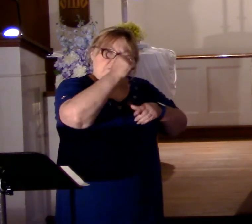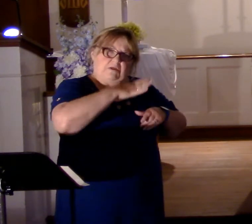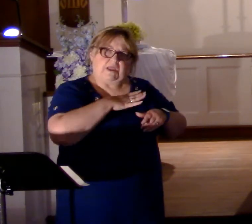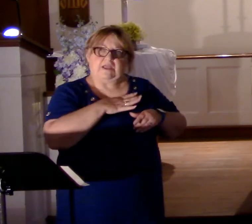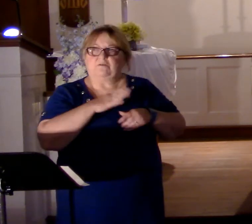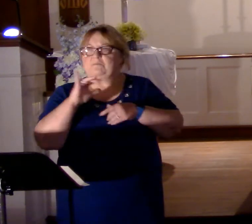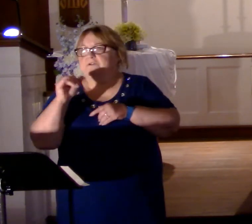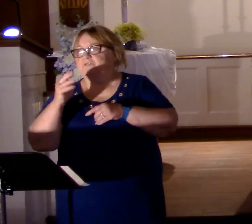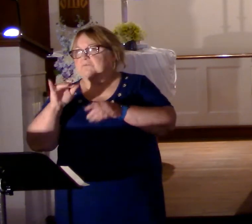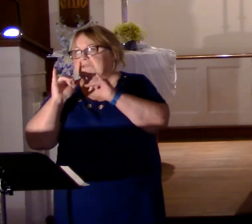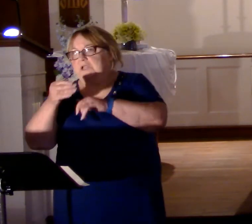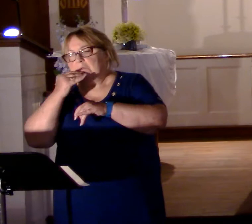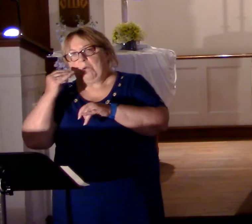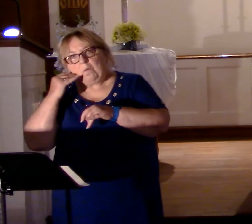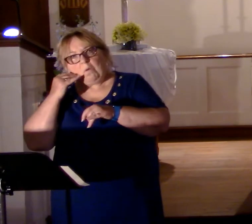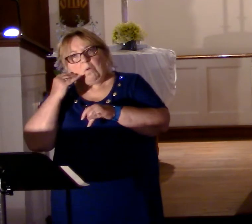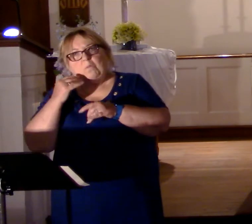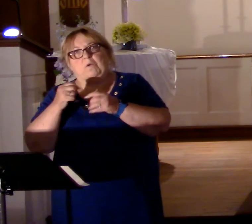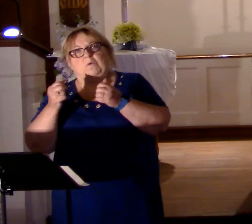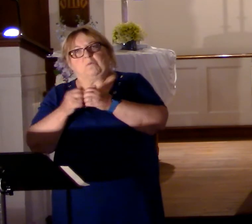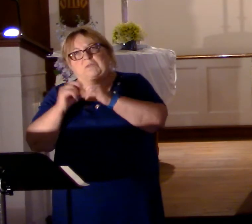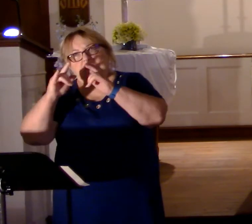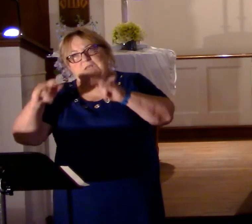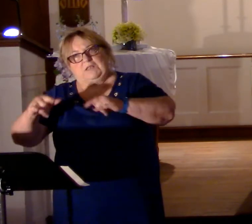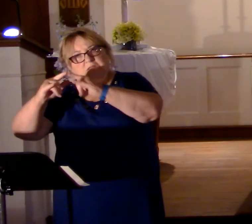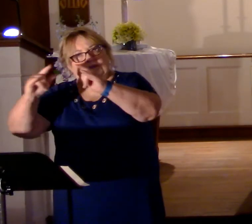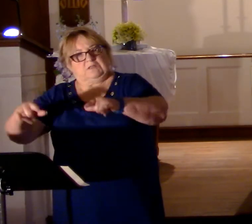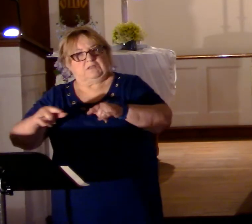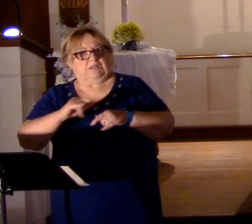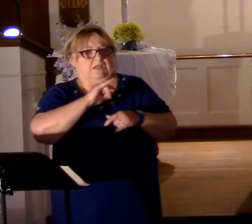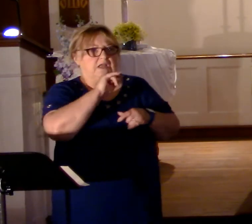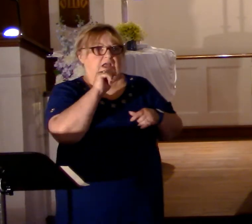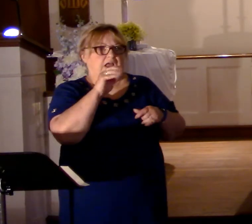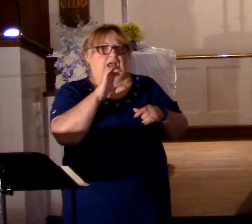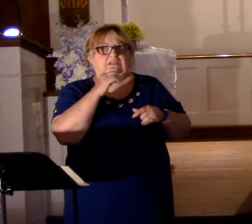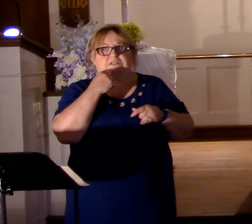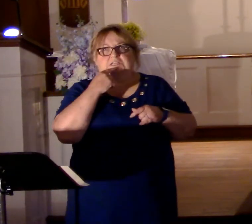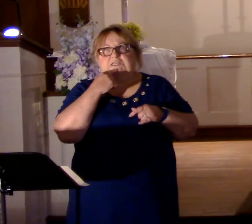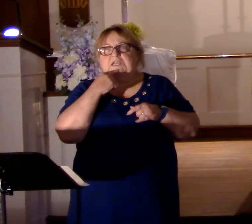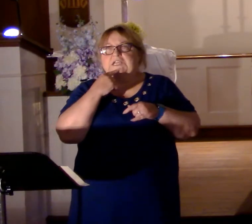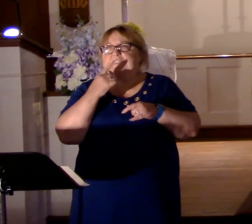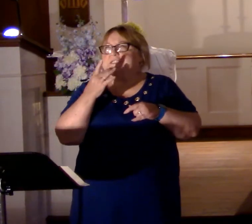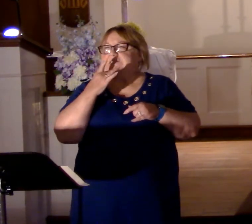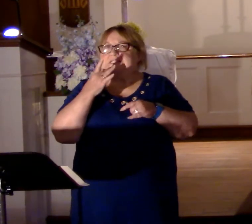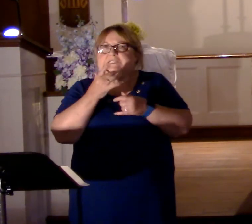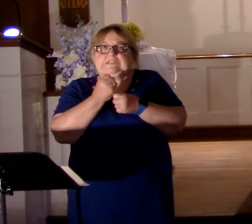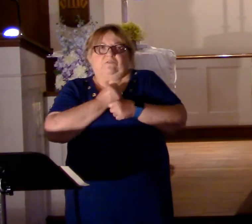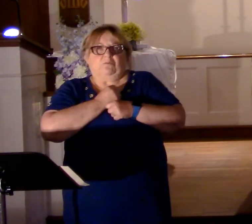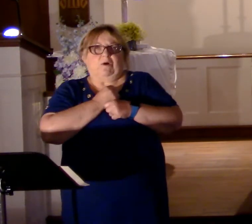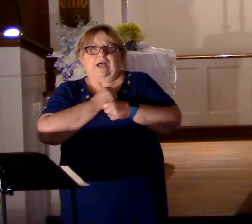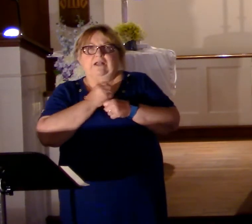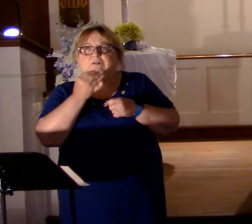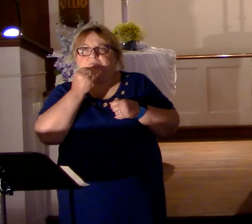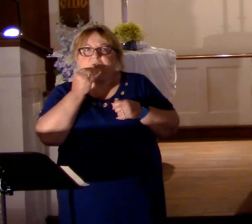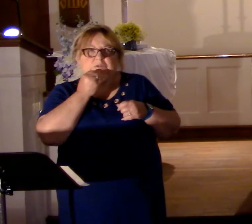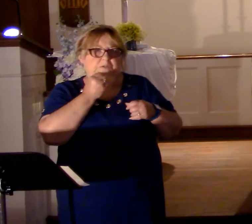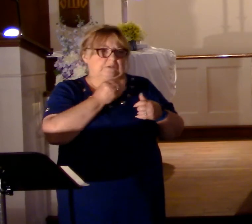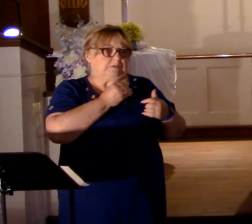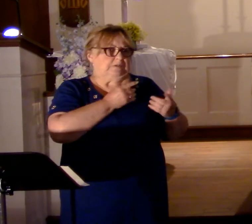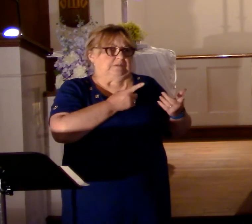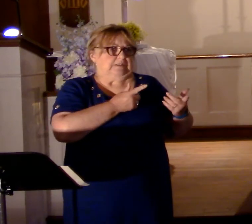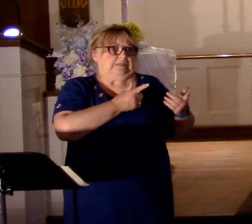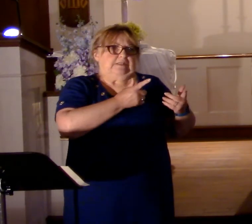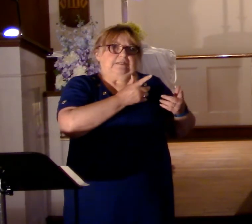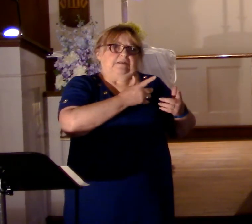Jacob was content to stay at home among the tents. Isaac, who had a taste for wild game, loved Esau, but Rebekah loved